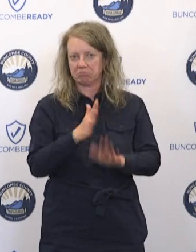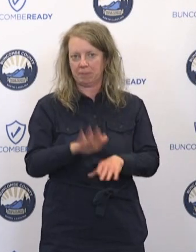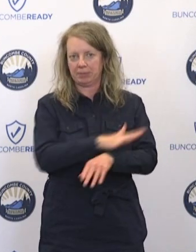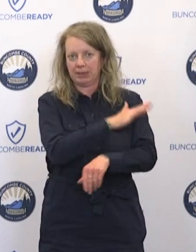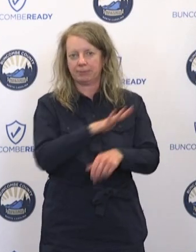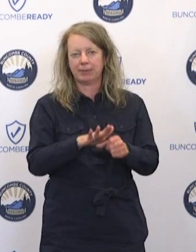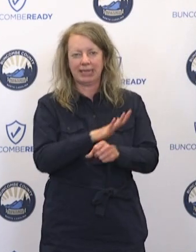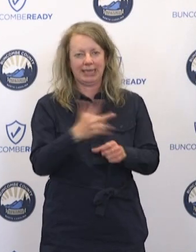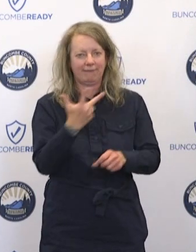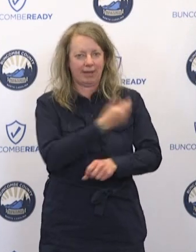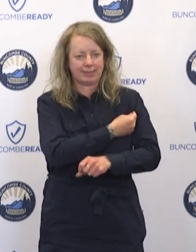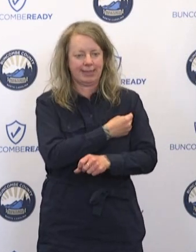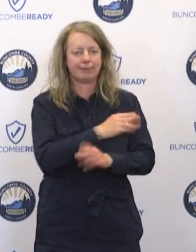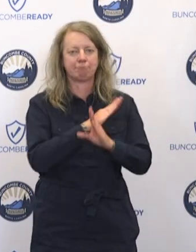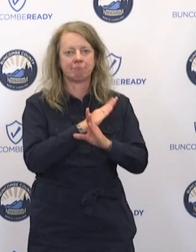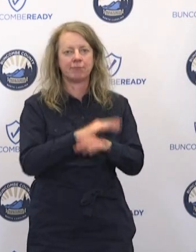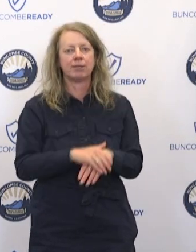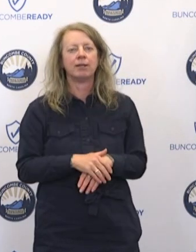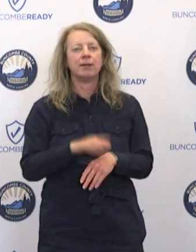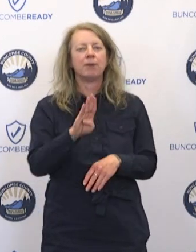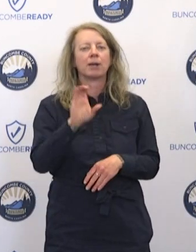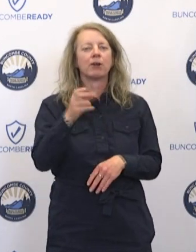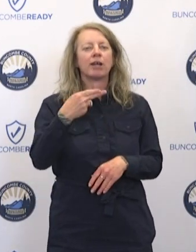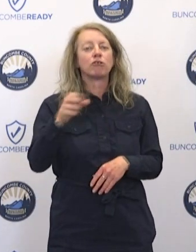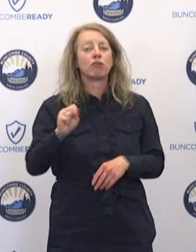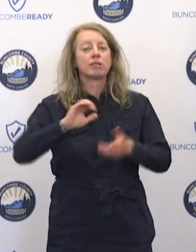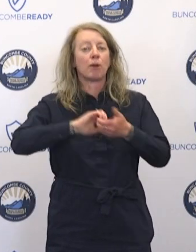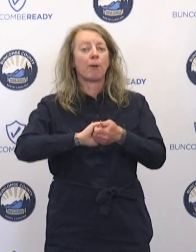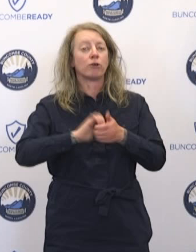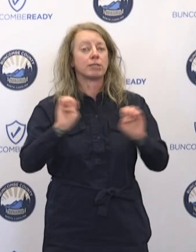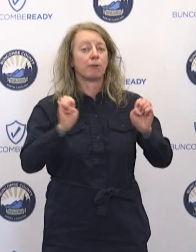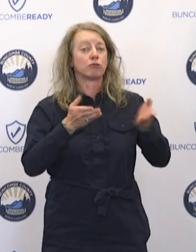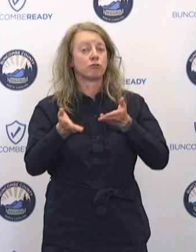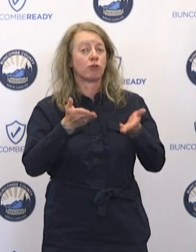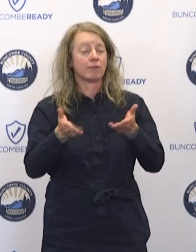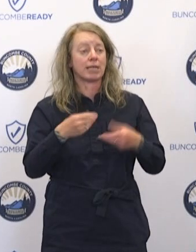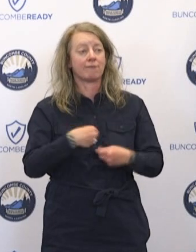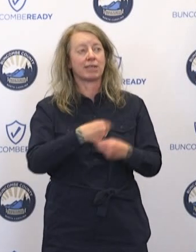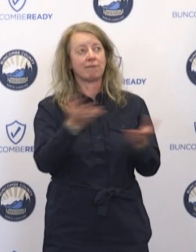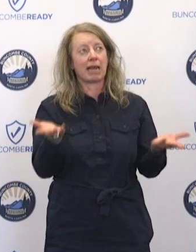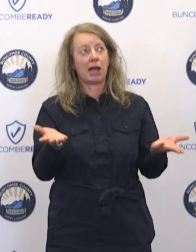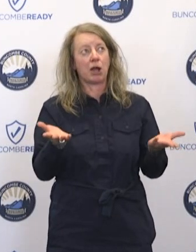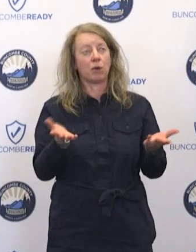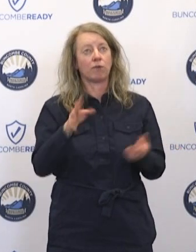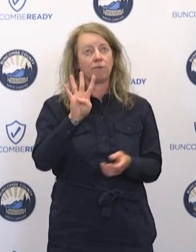Buncombe County HHS and our partners in emergency services have administered over